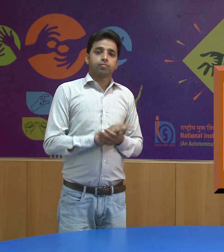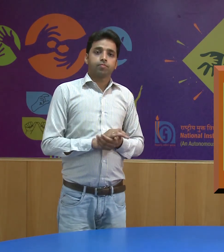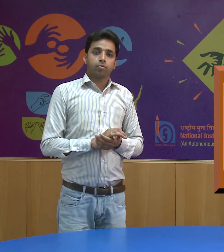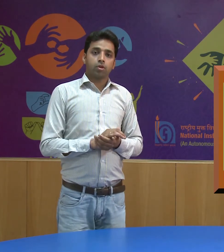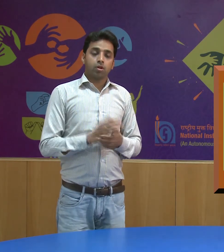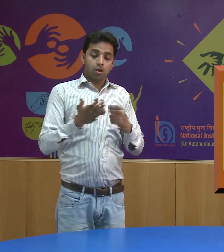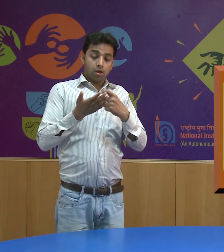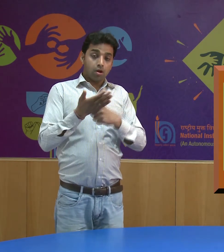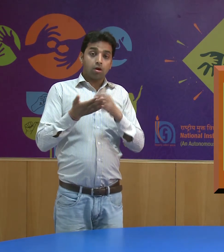RMSA